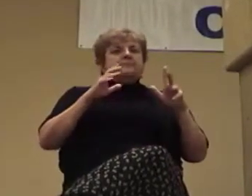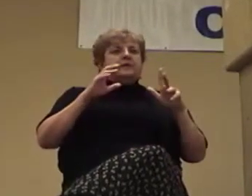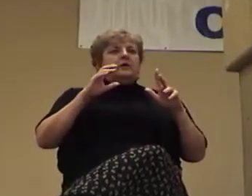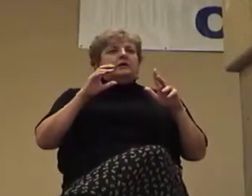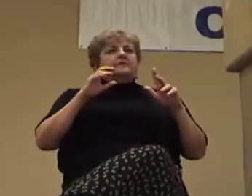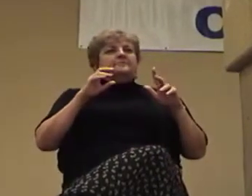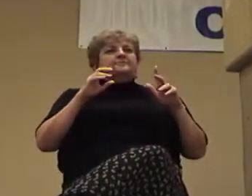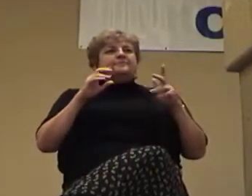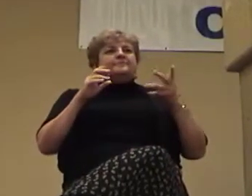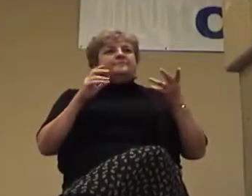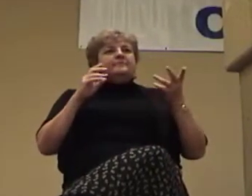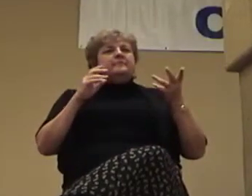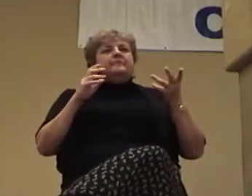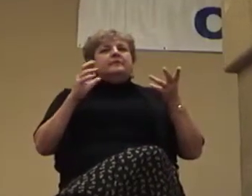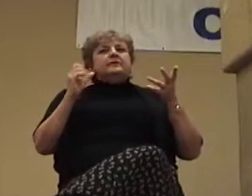were saying knock it off.